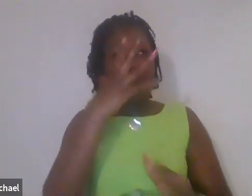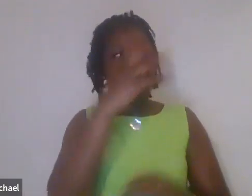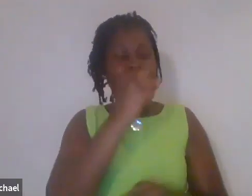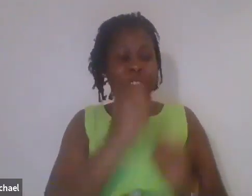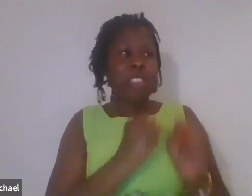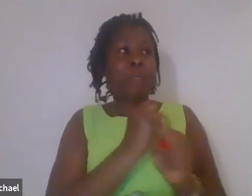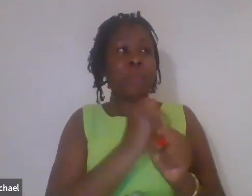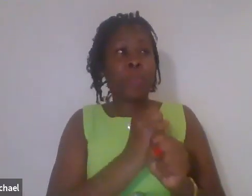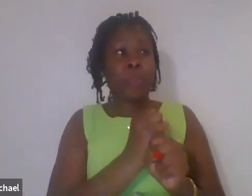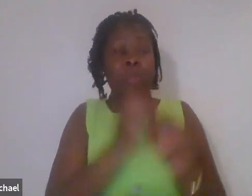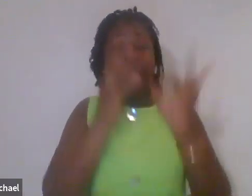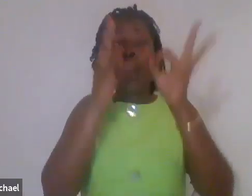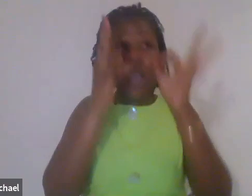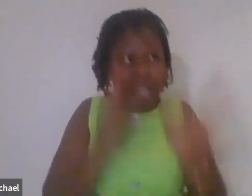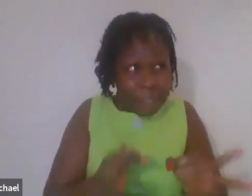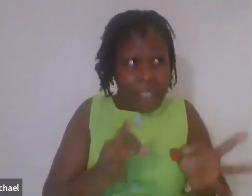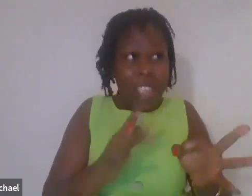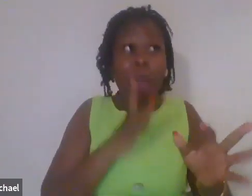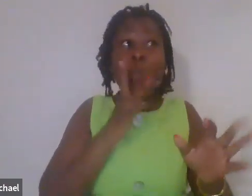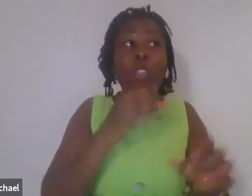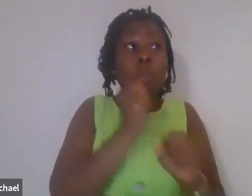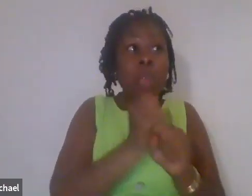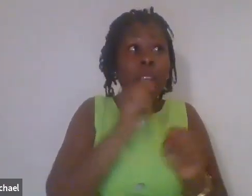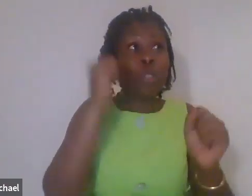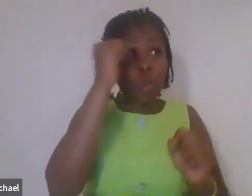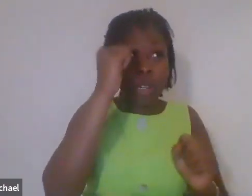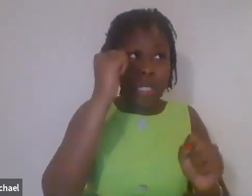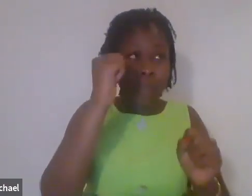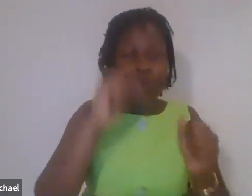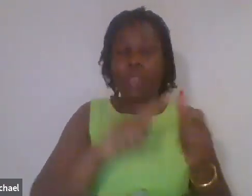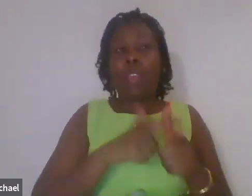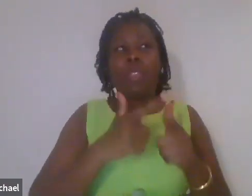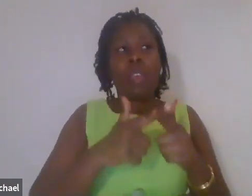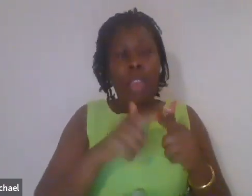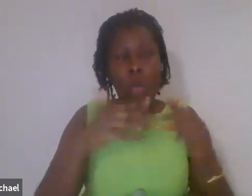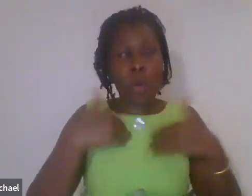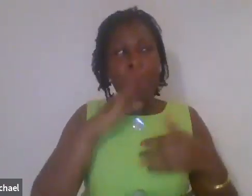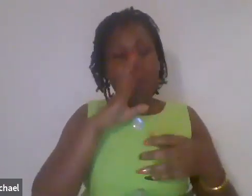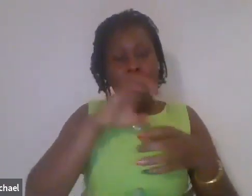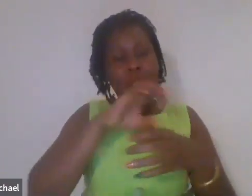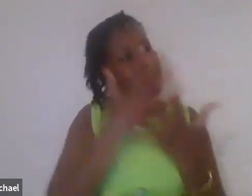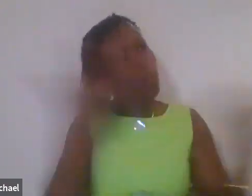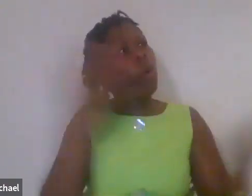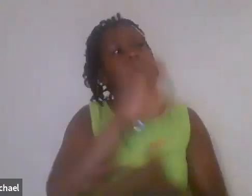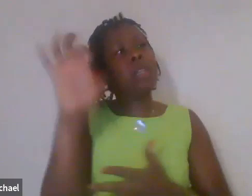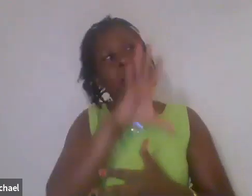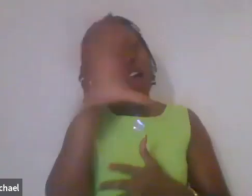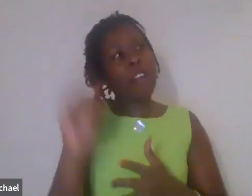take 5 years. And that will take 5 years. I'm not to make it to politics. If I don't make it to Then politics, I will be in somewhere in I'll be East somewhere